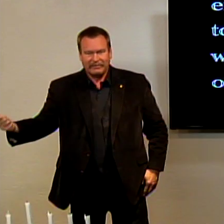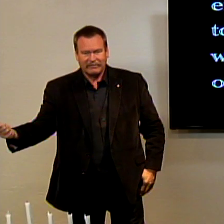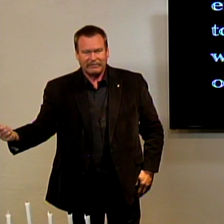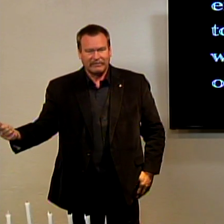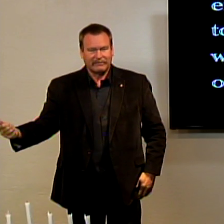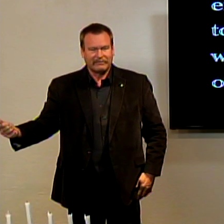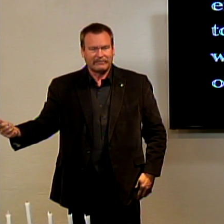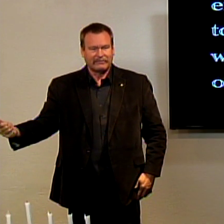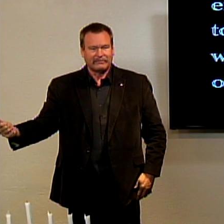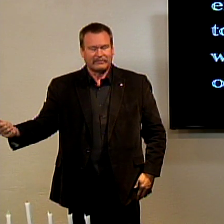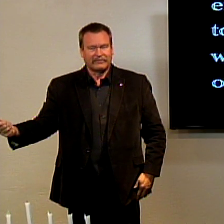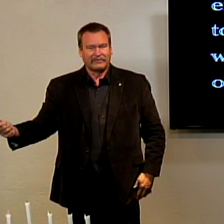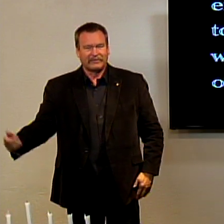others.